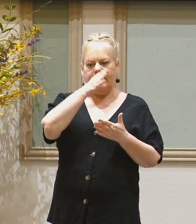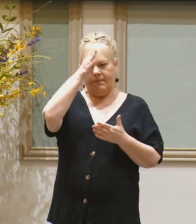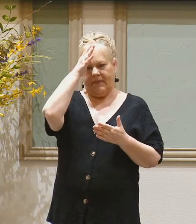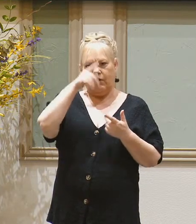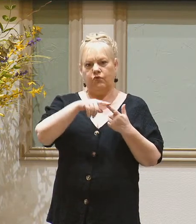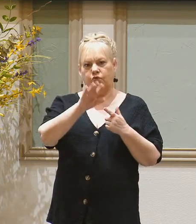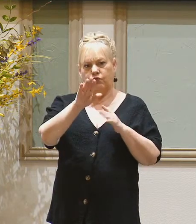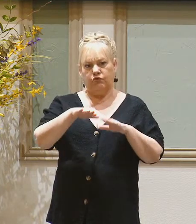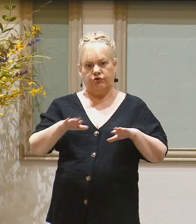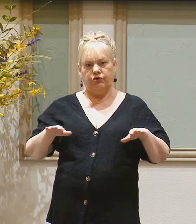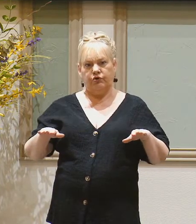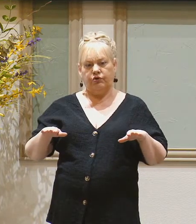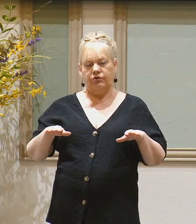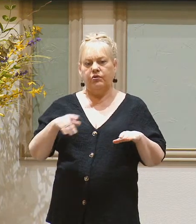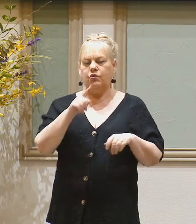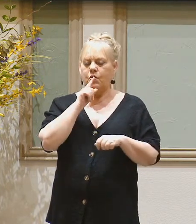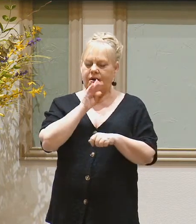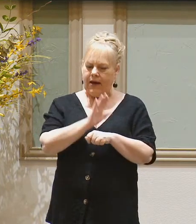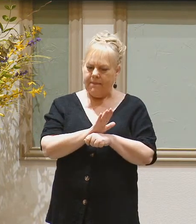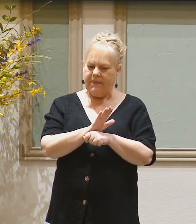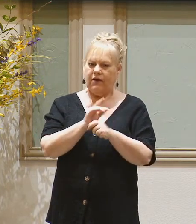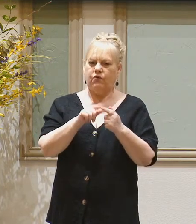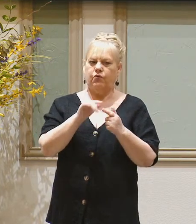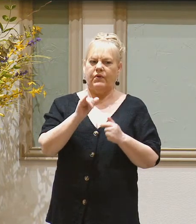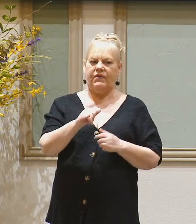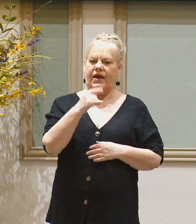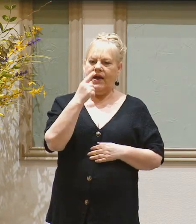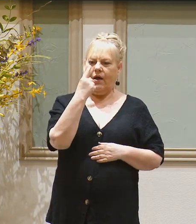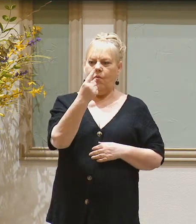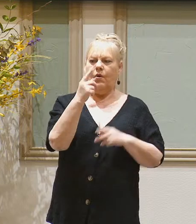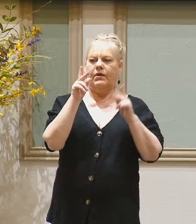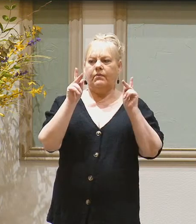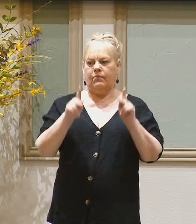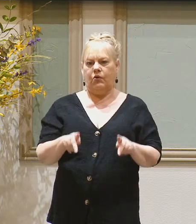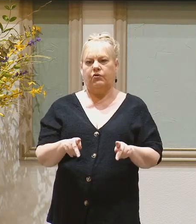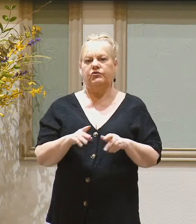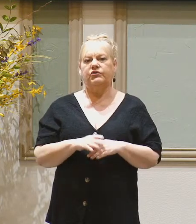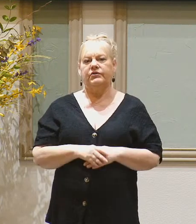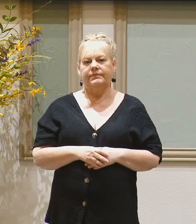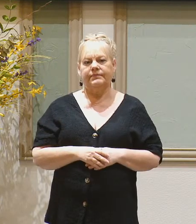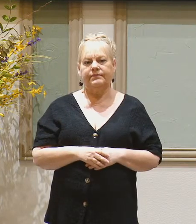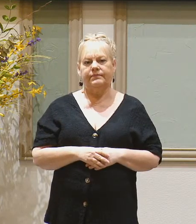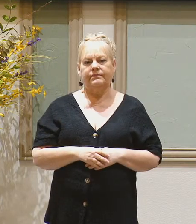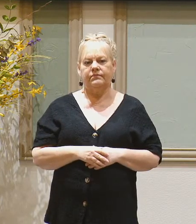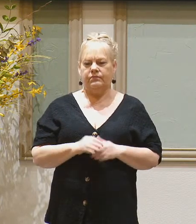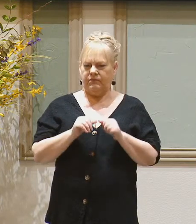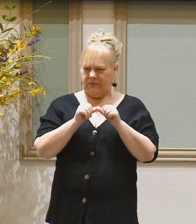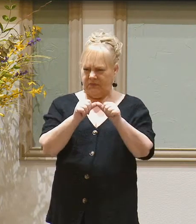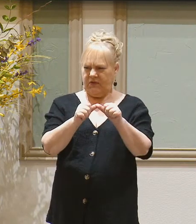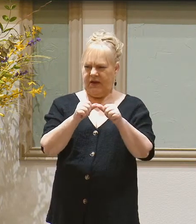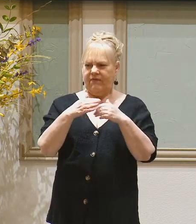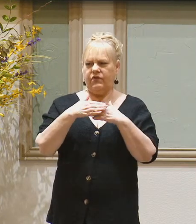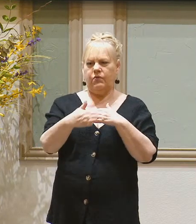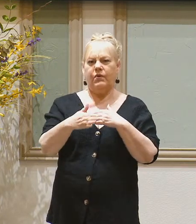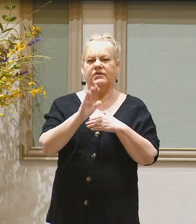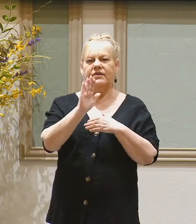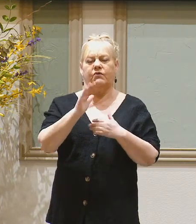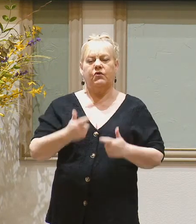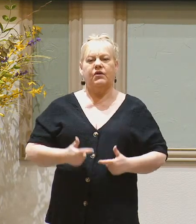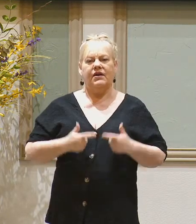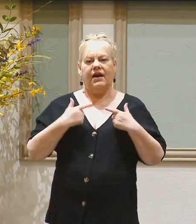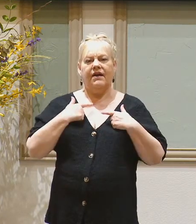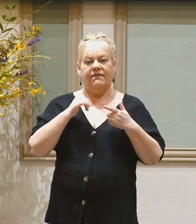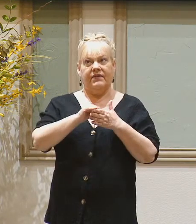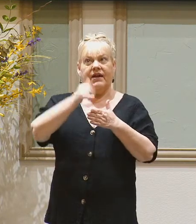children. And you commit yourself to that one person and you stay with them for the rest of your life.